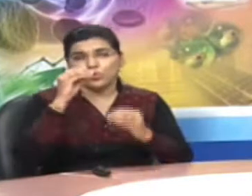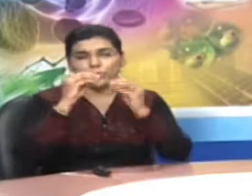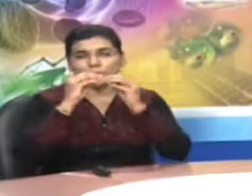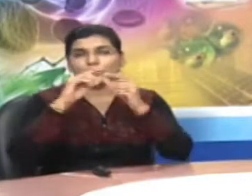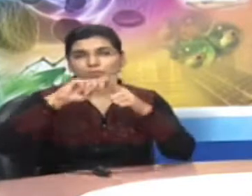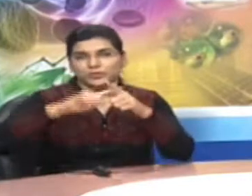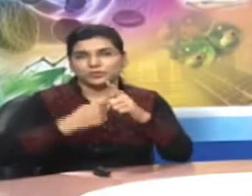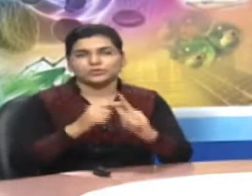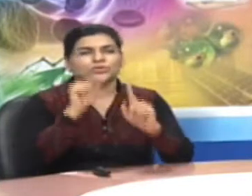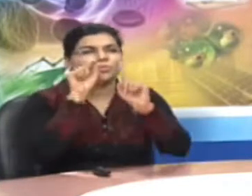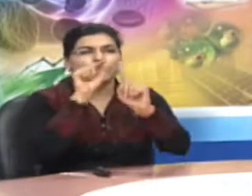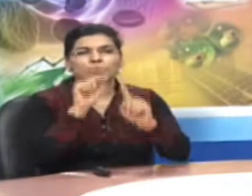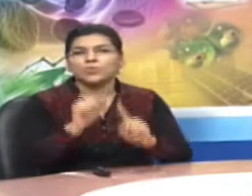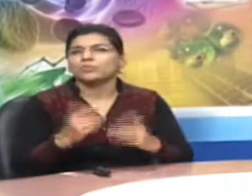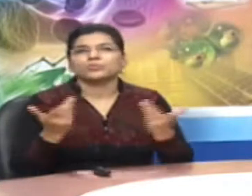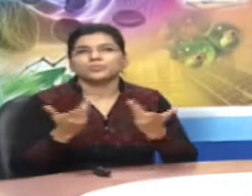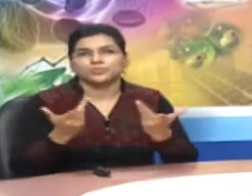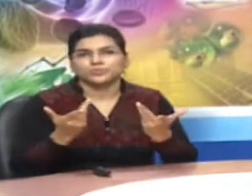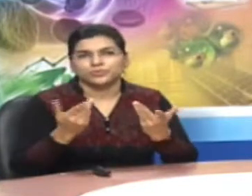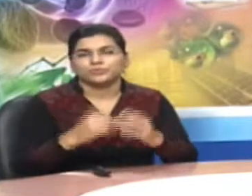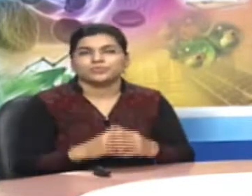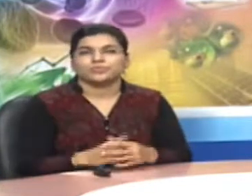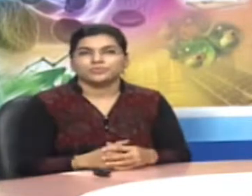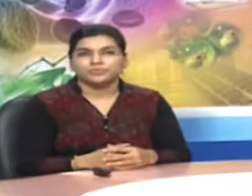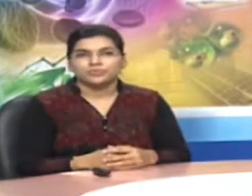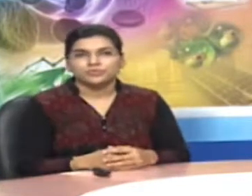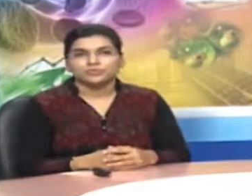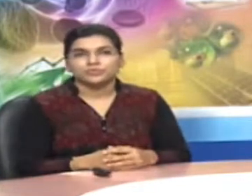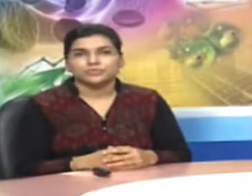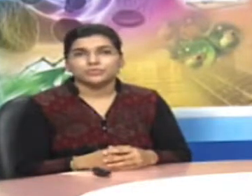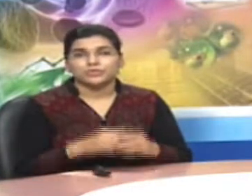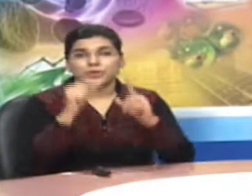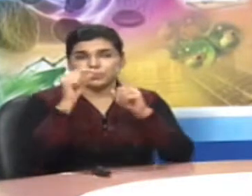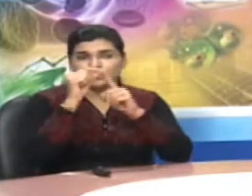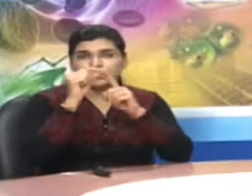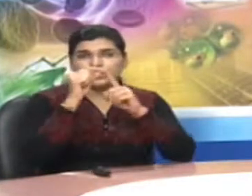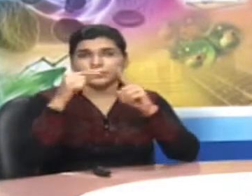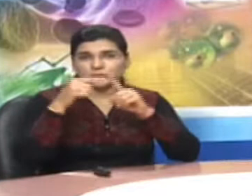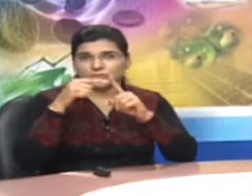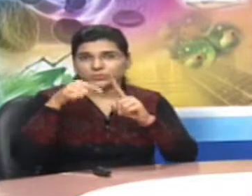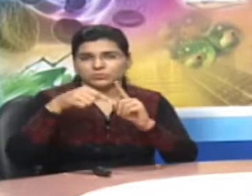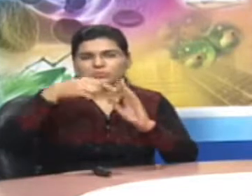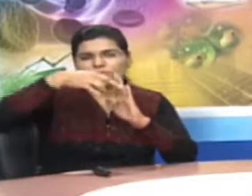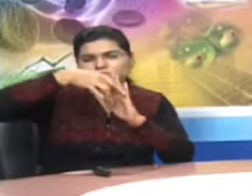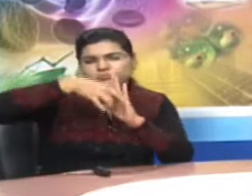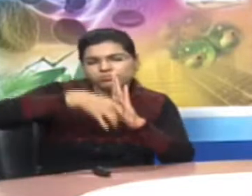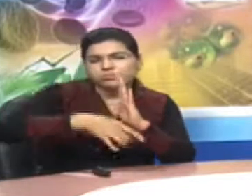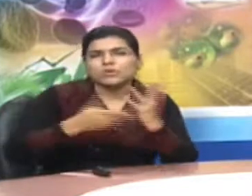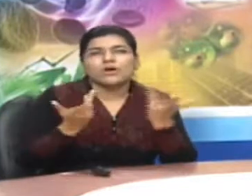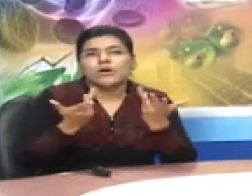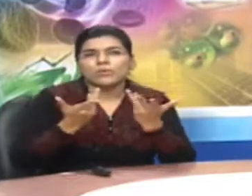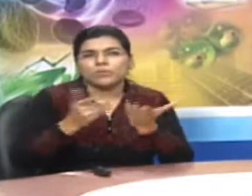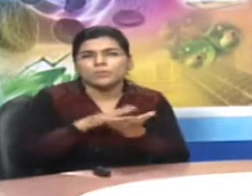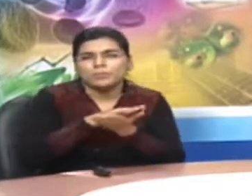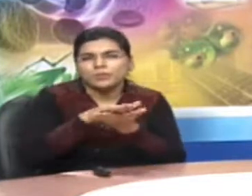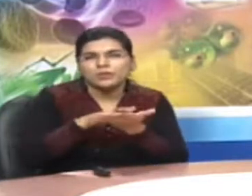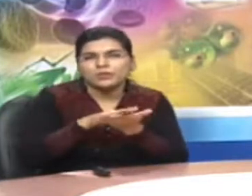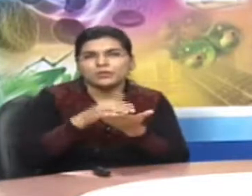What are the objectives of it? After going through this lesson, you would be able to